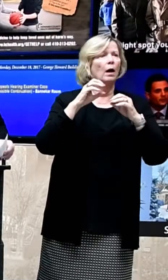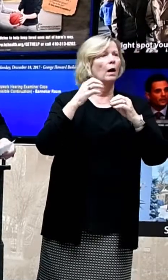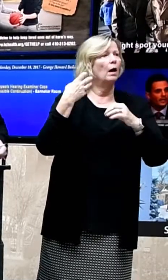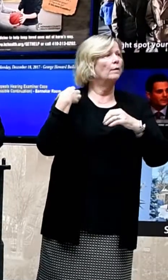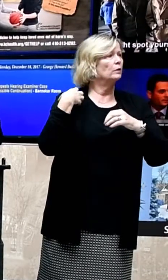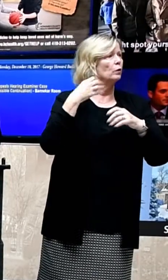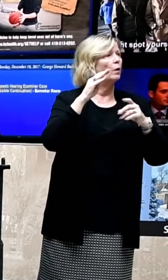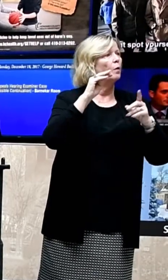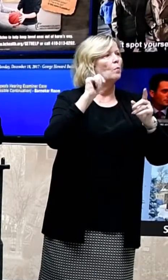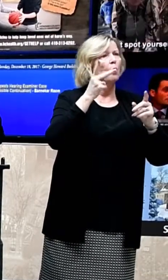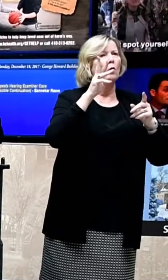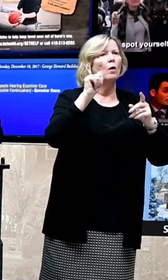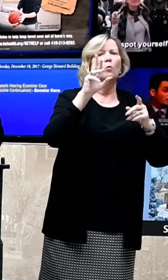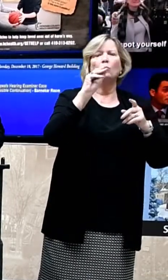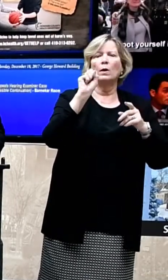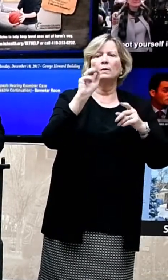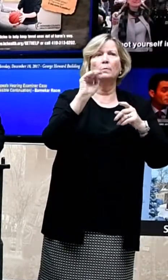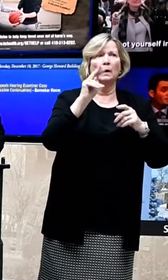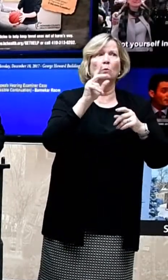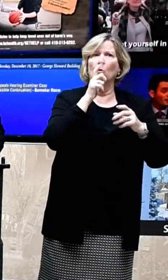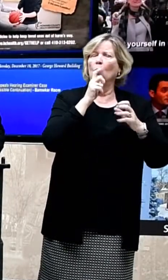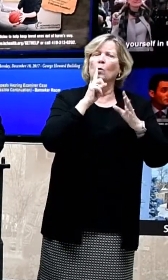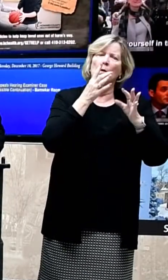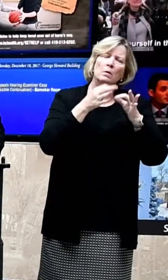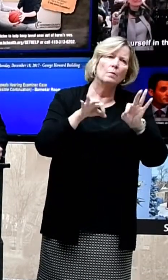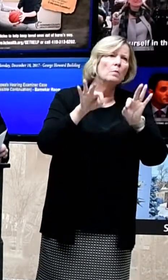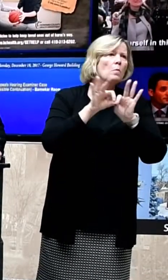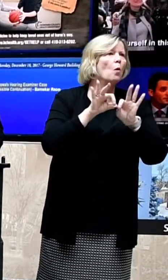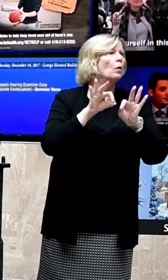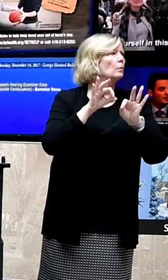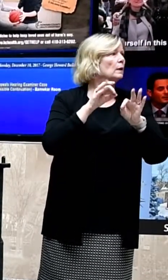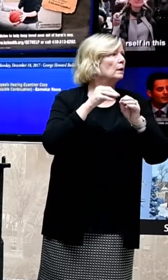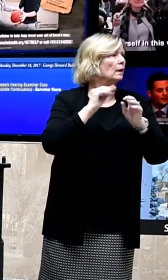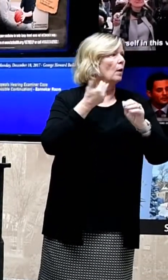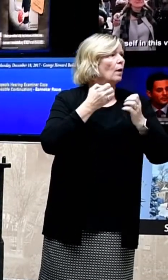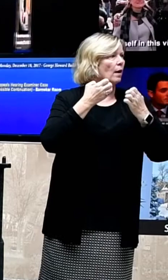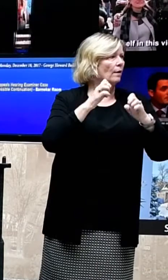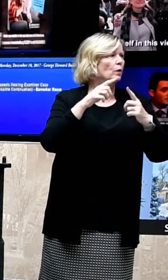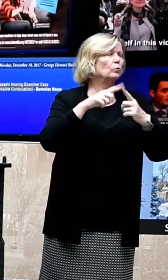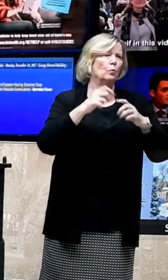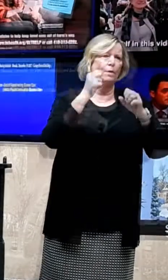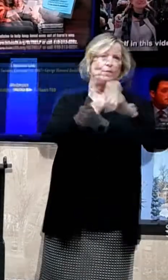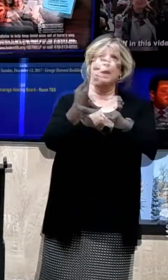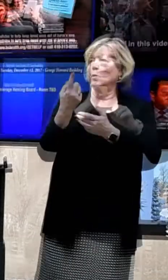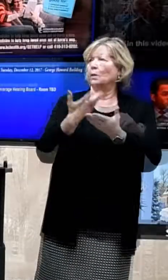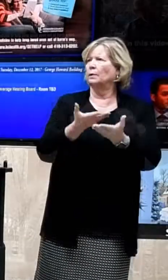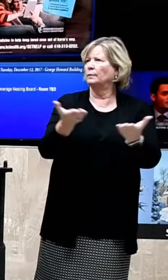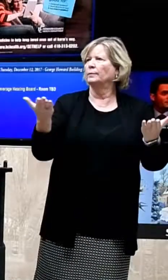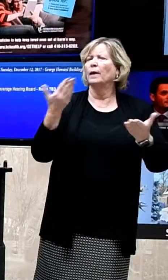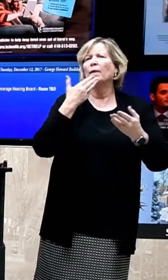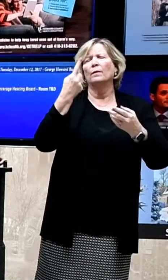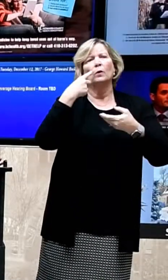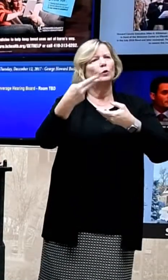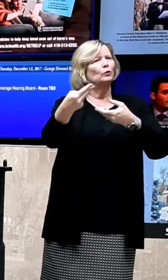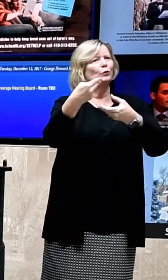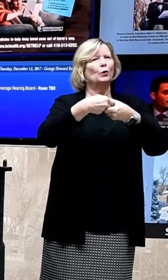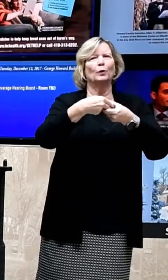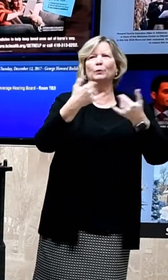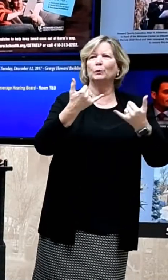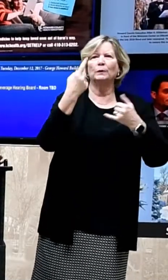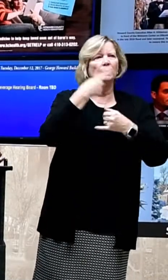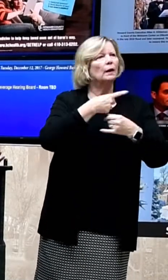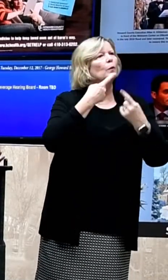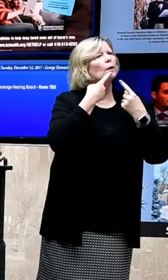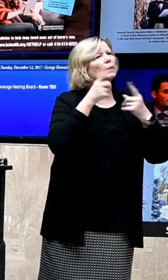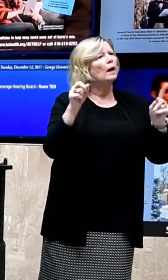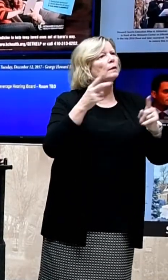been integral in our efforts to fight this epidemic. Dr. Rossman. Thank you for joining us today to announce